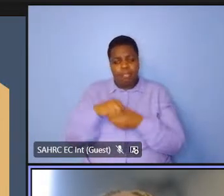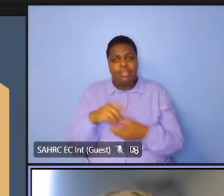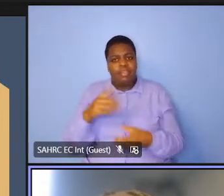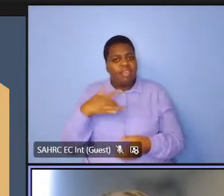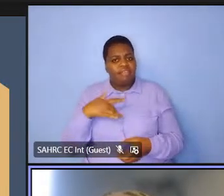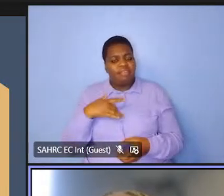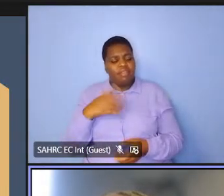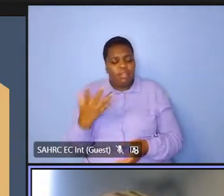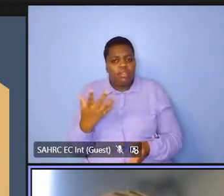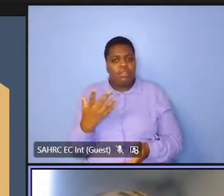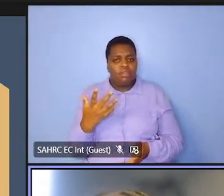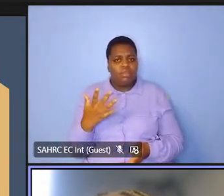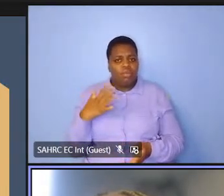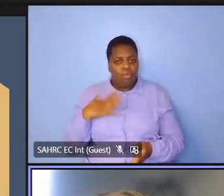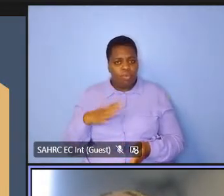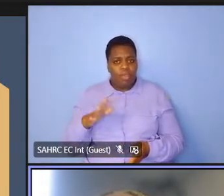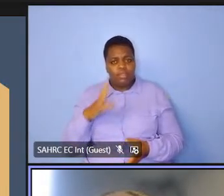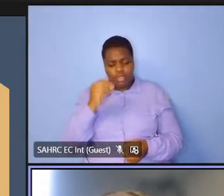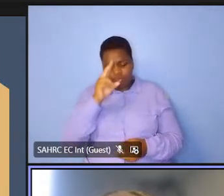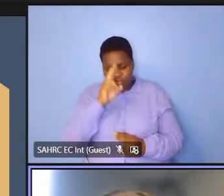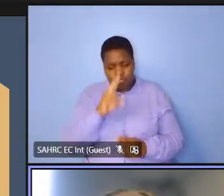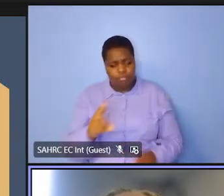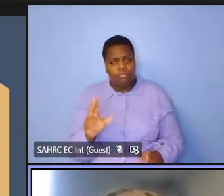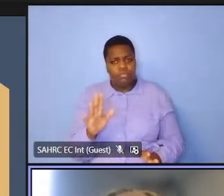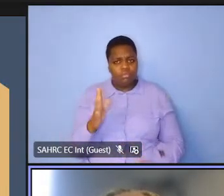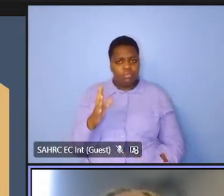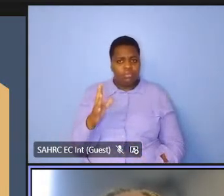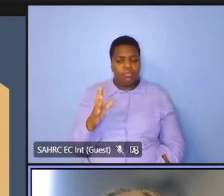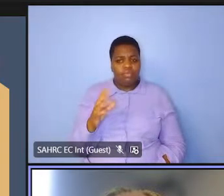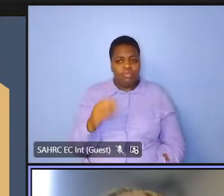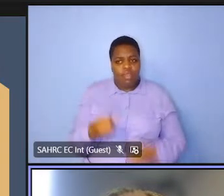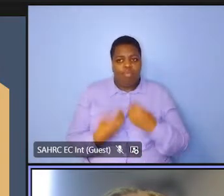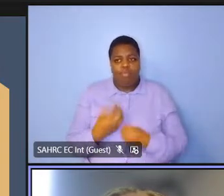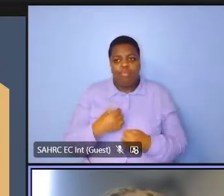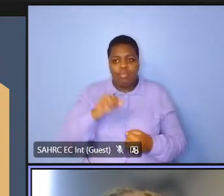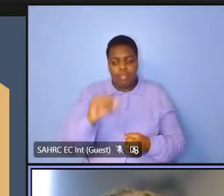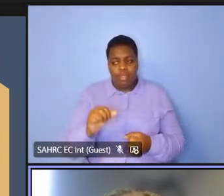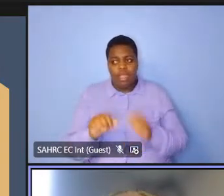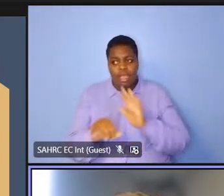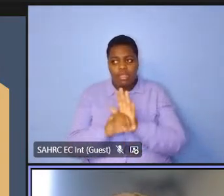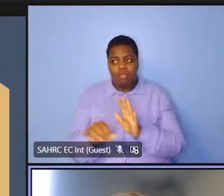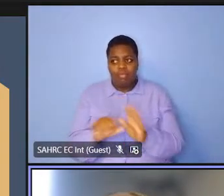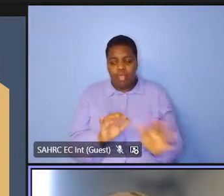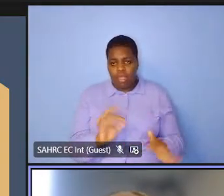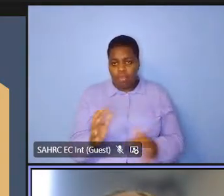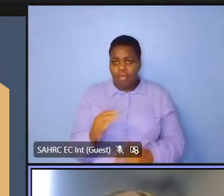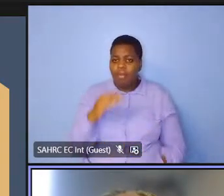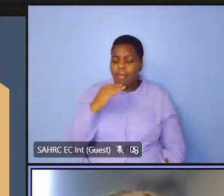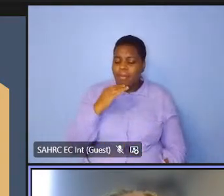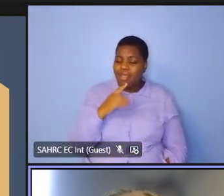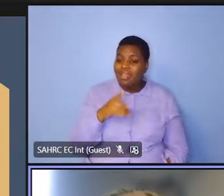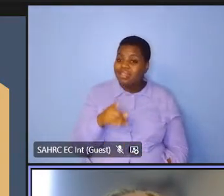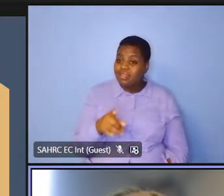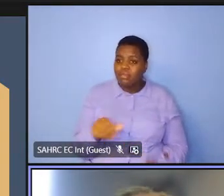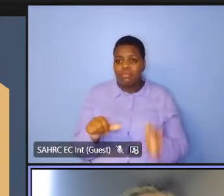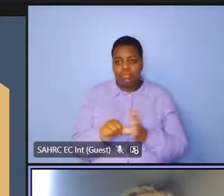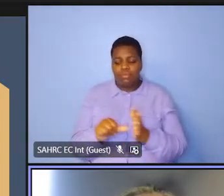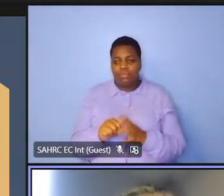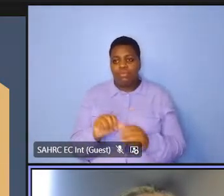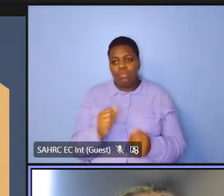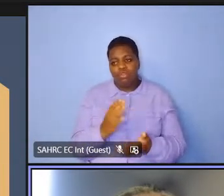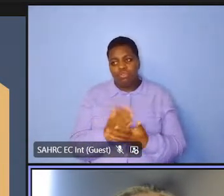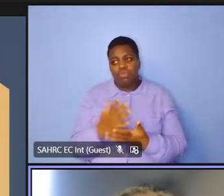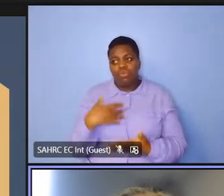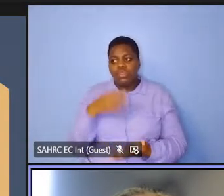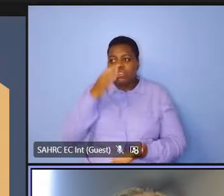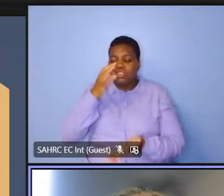feel like they have dignity and how they express their gender in schooling communities. And so it's very important in making the suggestions